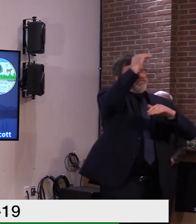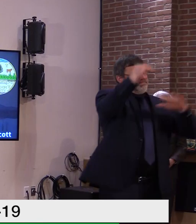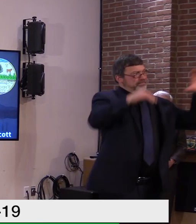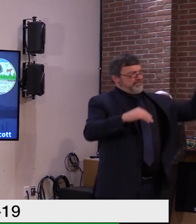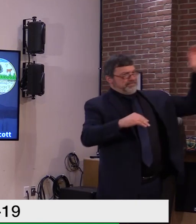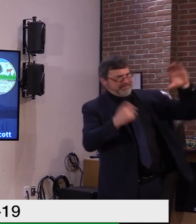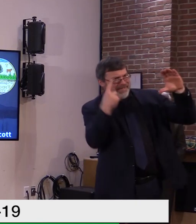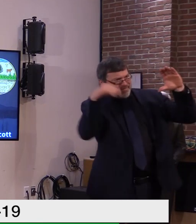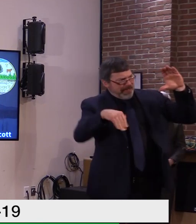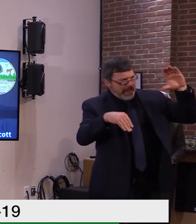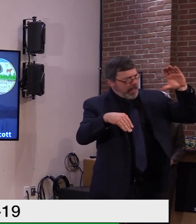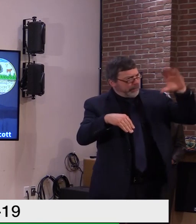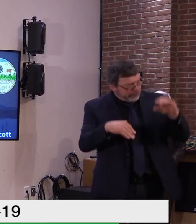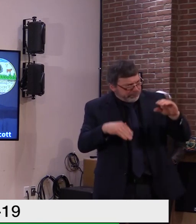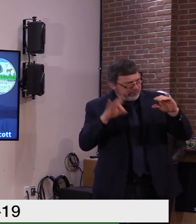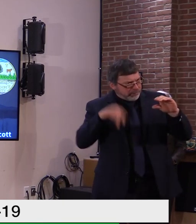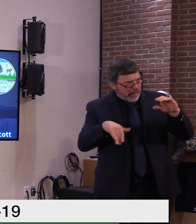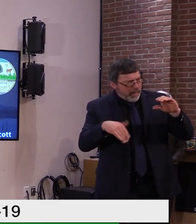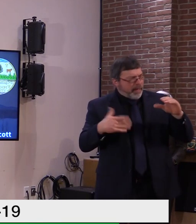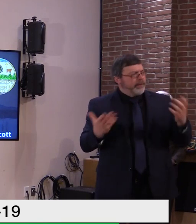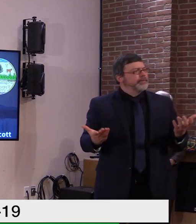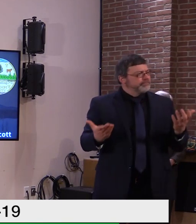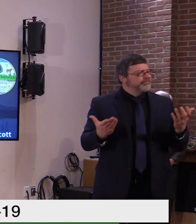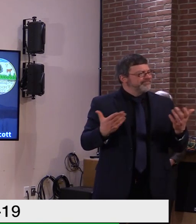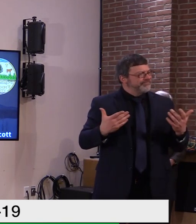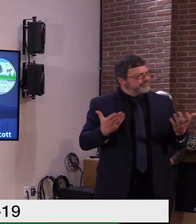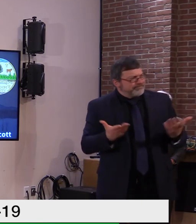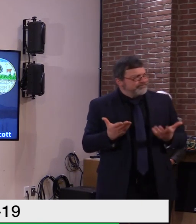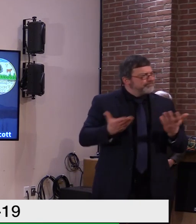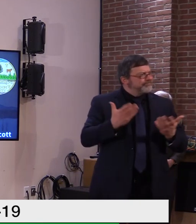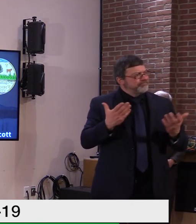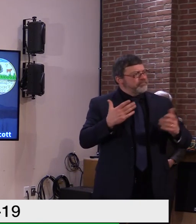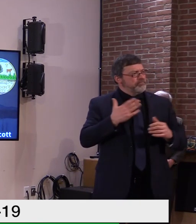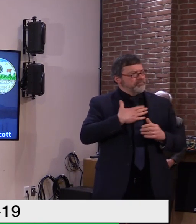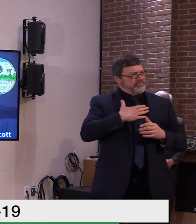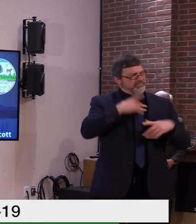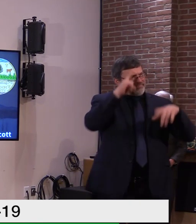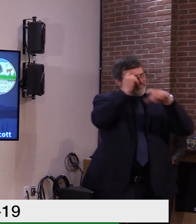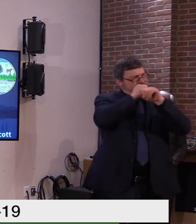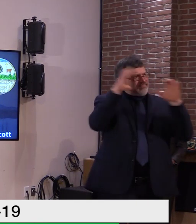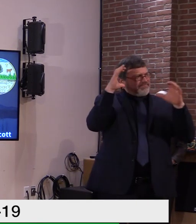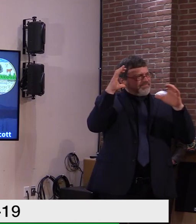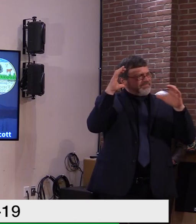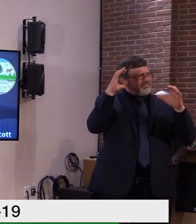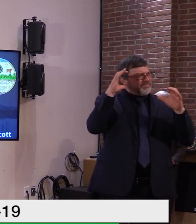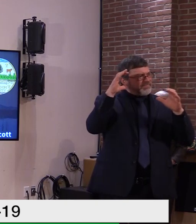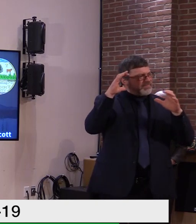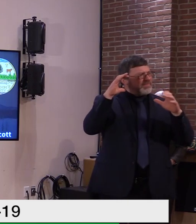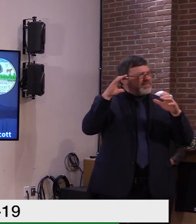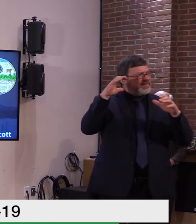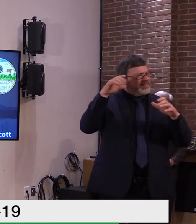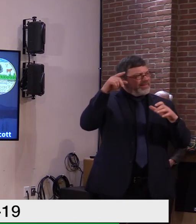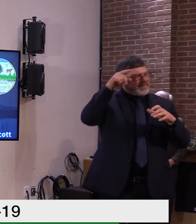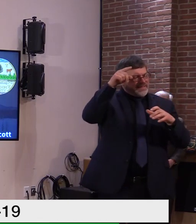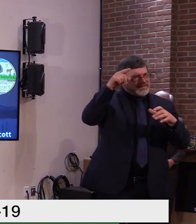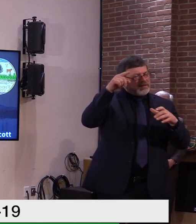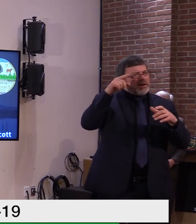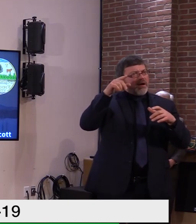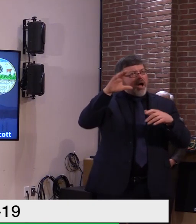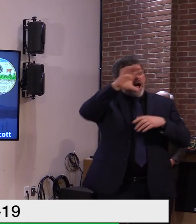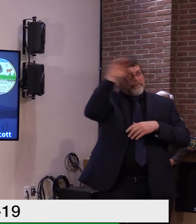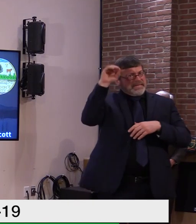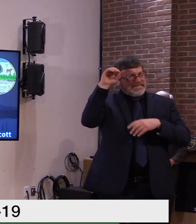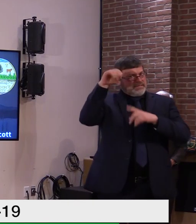pharmaceutical companies kind of did their job. I mean, where's the log jam? What's holding it up? Yeah, good question. And we're looking